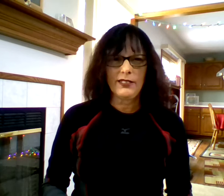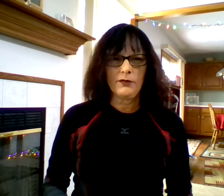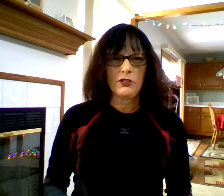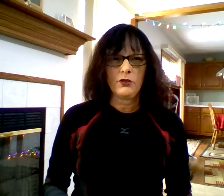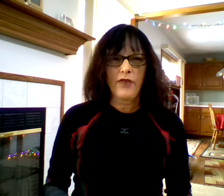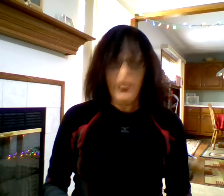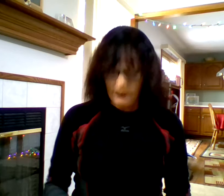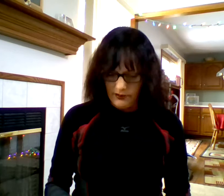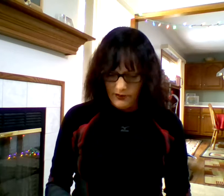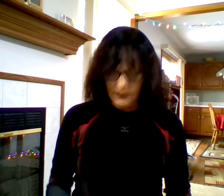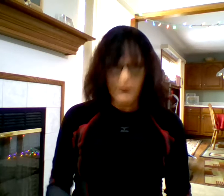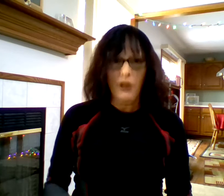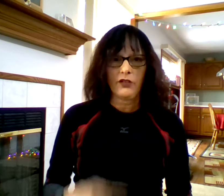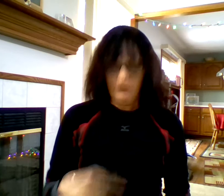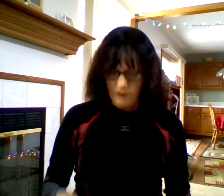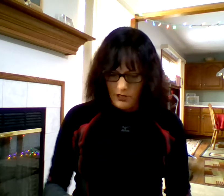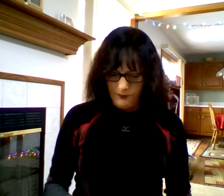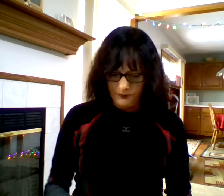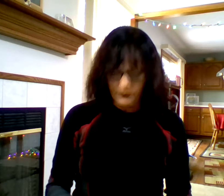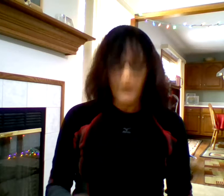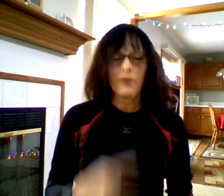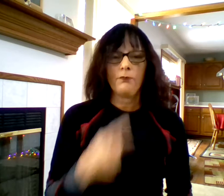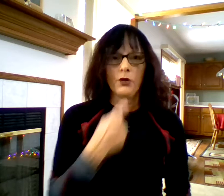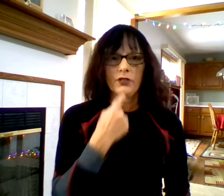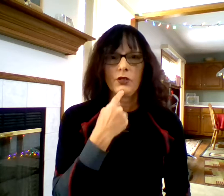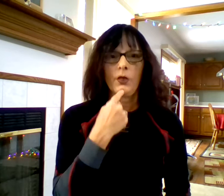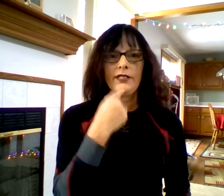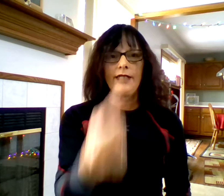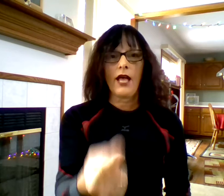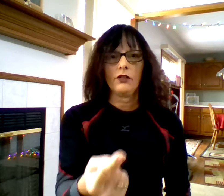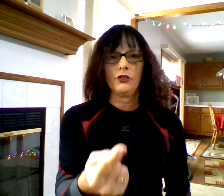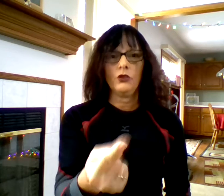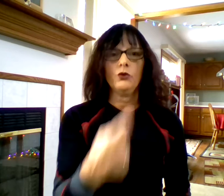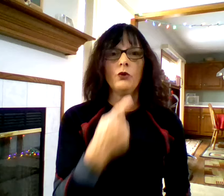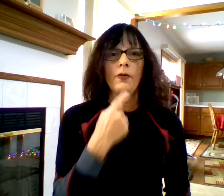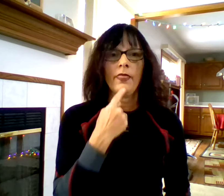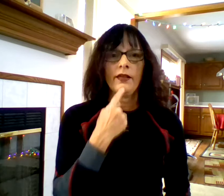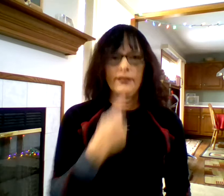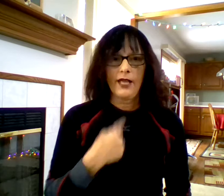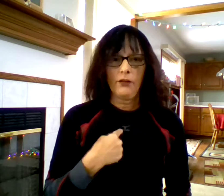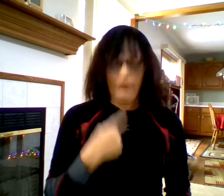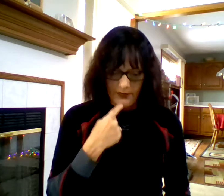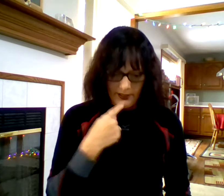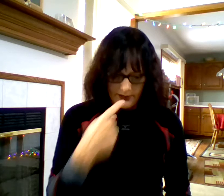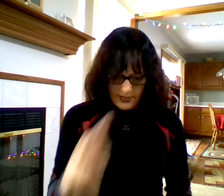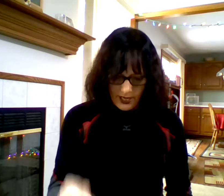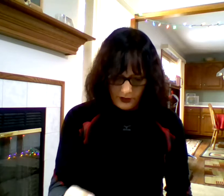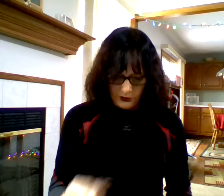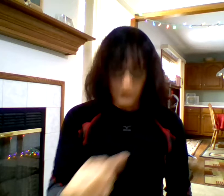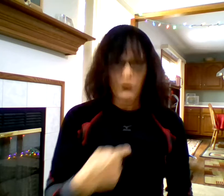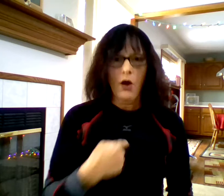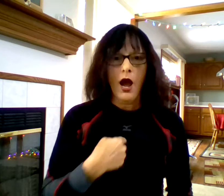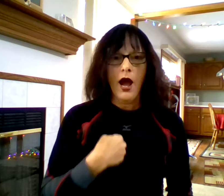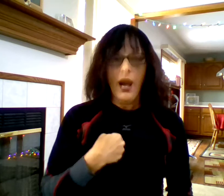seem to do that in this part of the book. So it's tell you, tell me. Tell you,